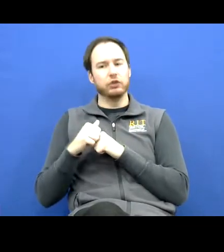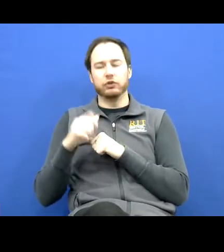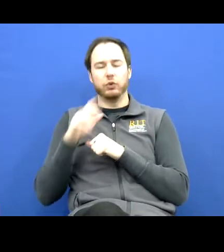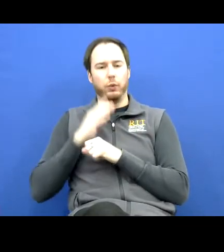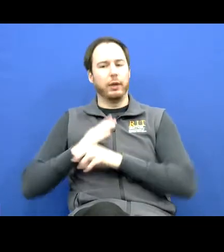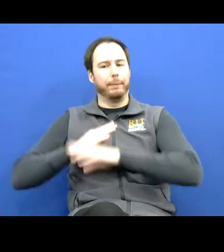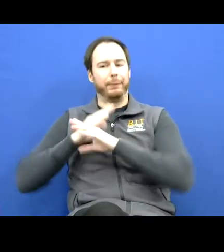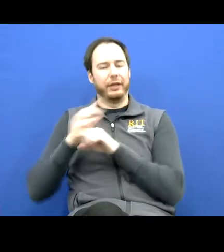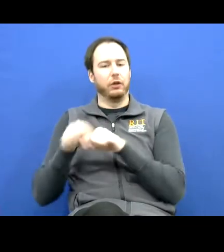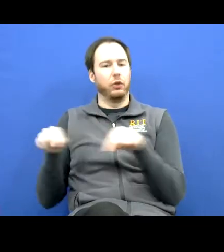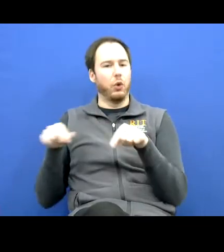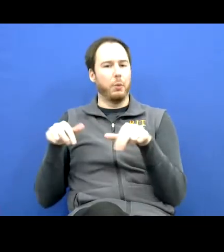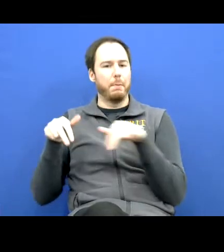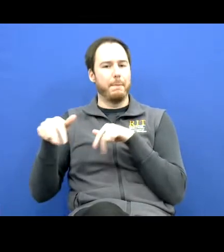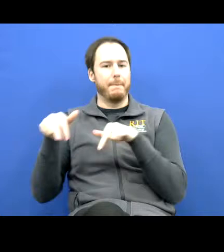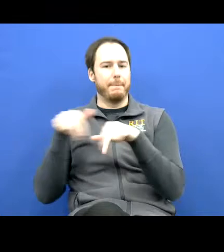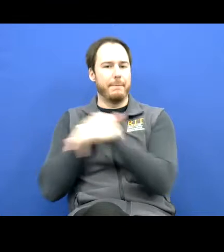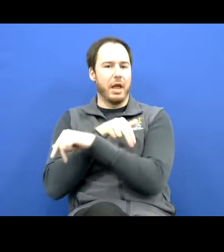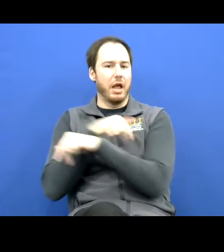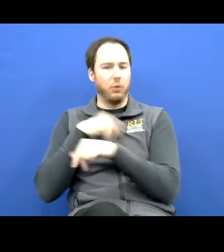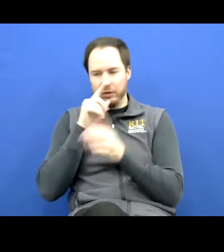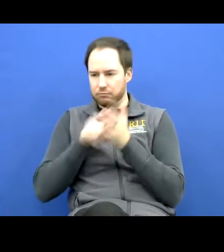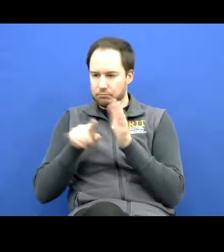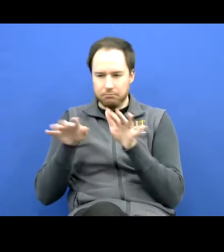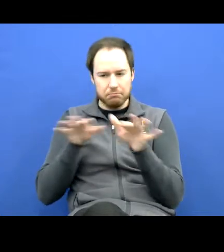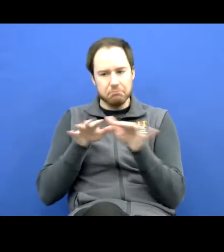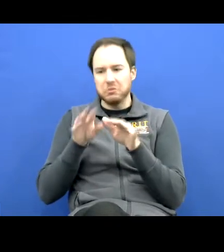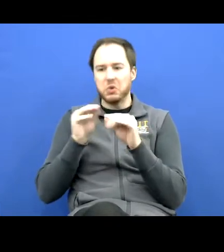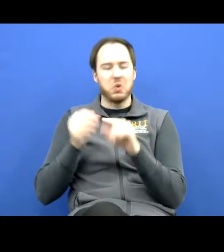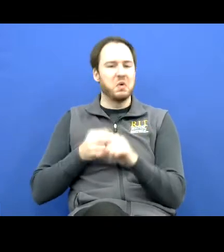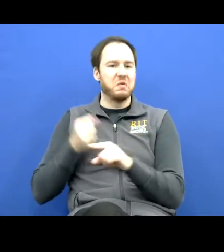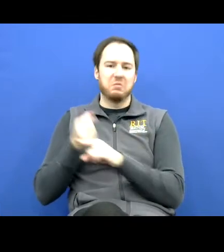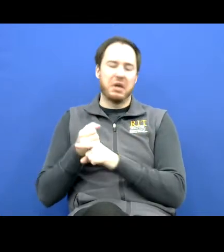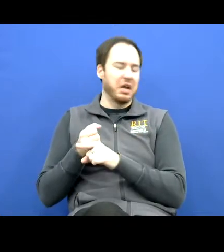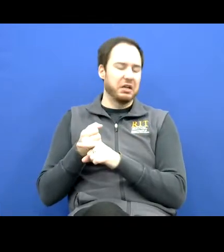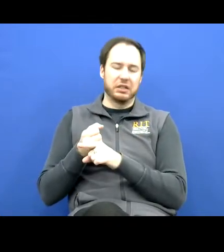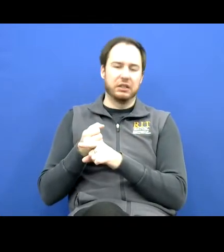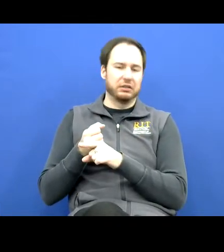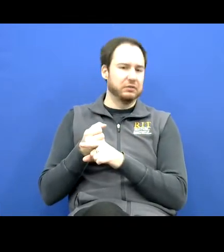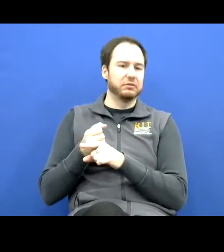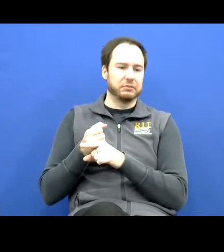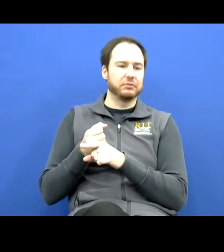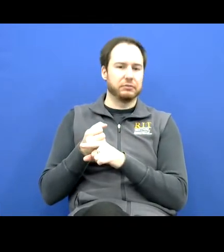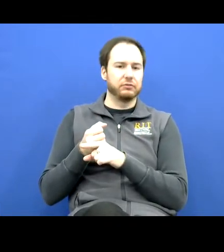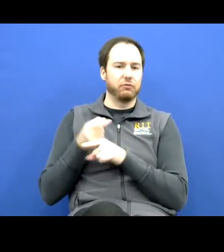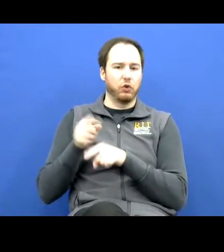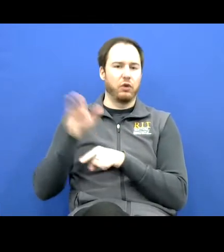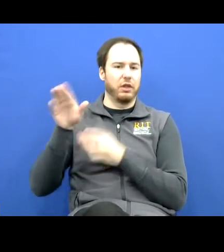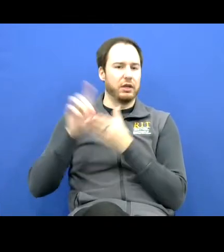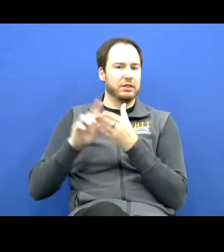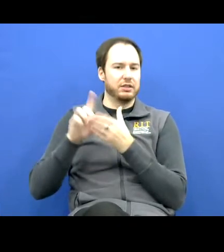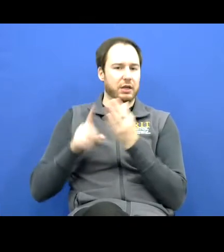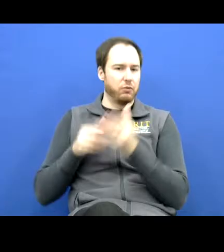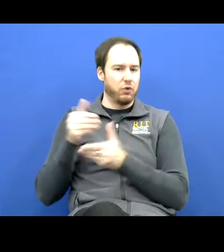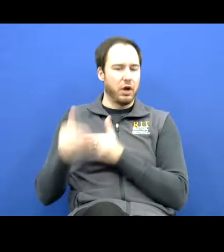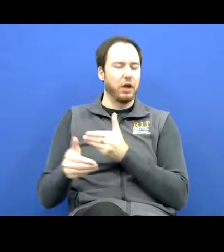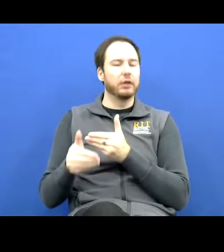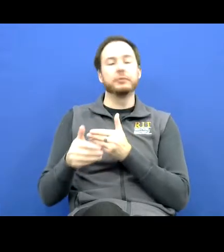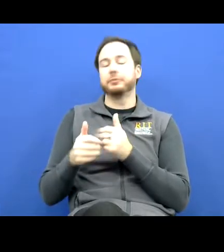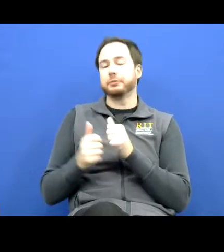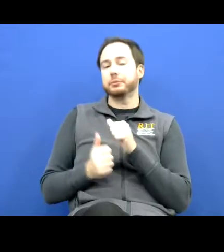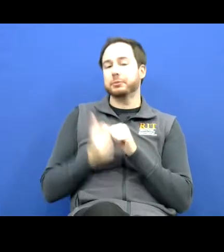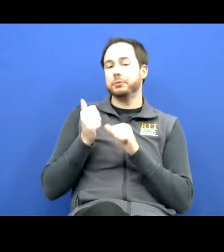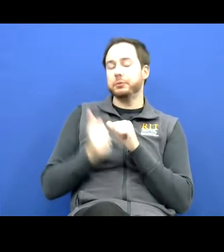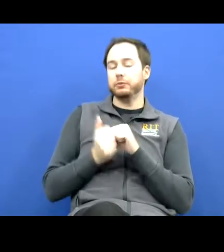those paths. So that's one of the things we did look at early on as part of that design. And then most of